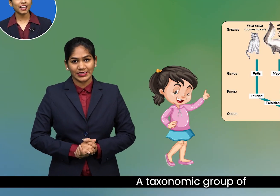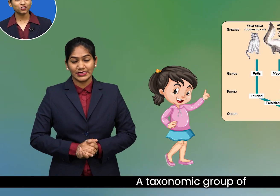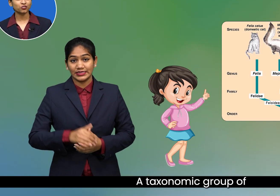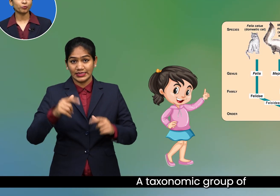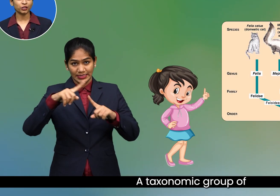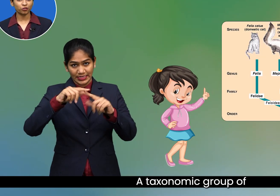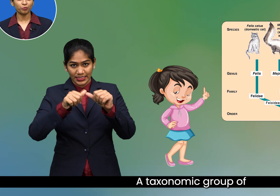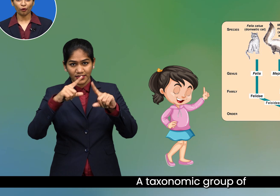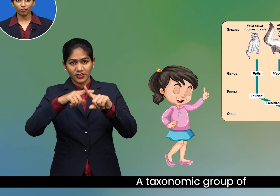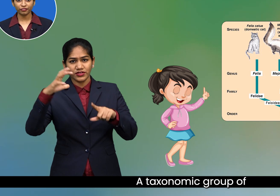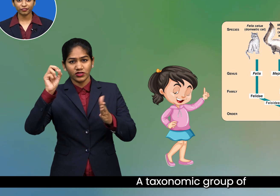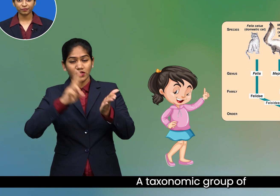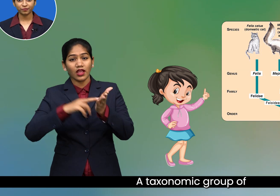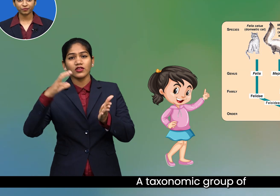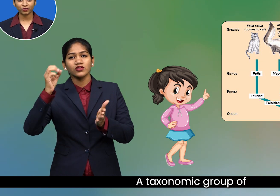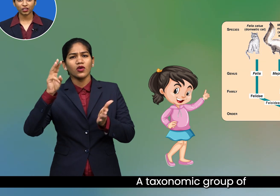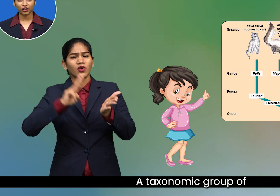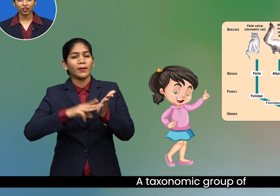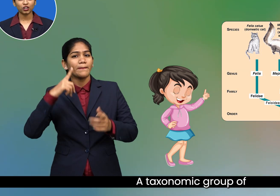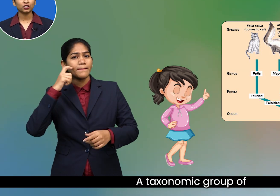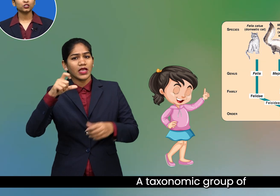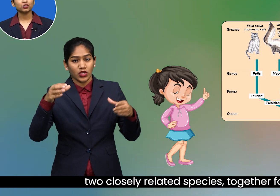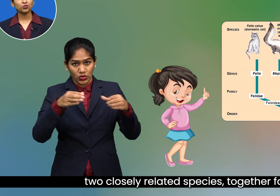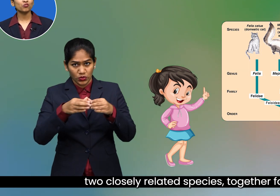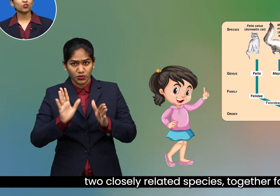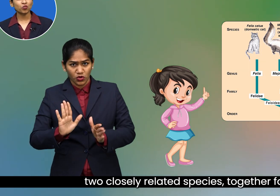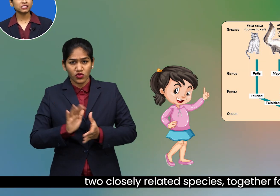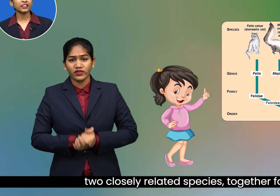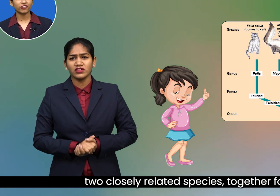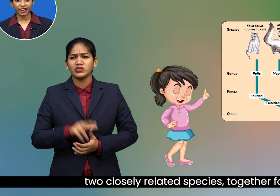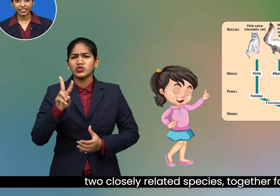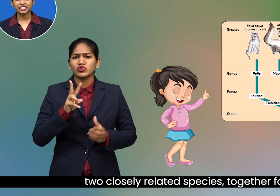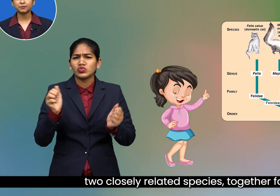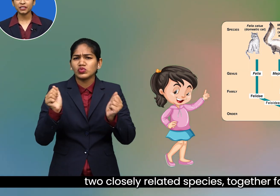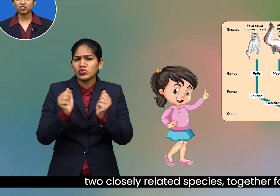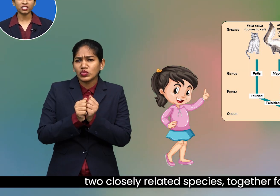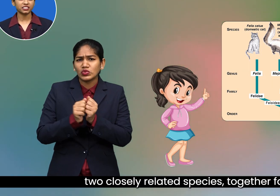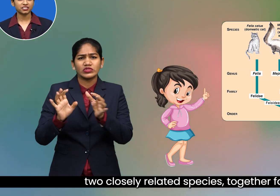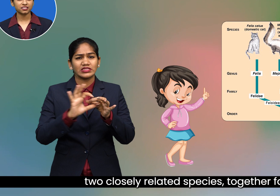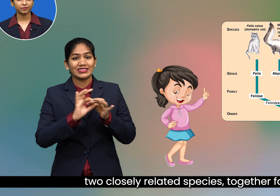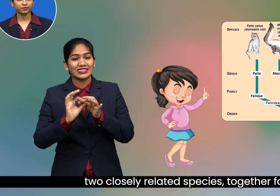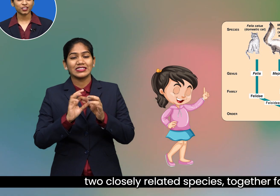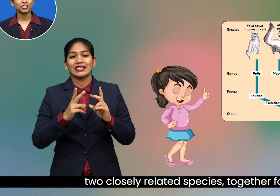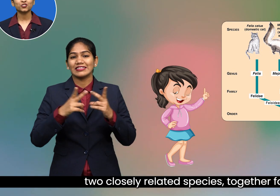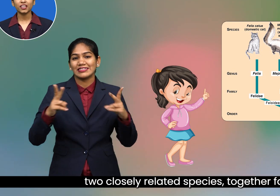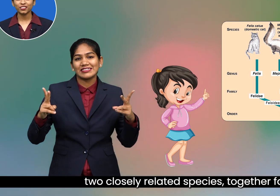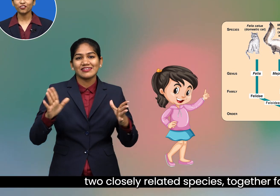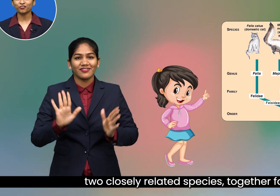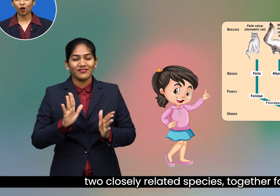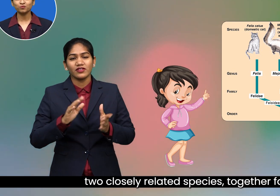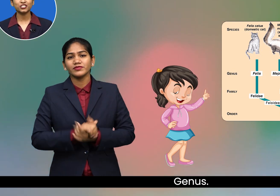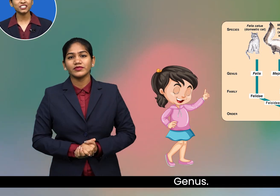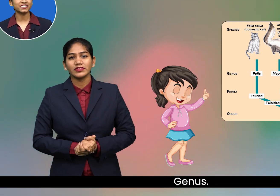A taxonomic group of two closely related species